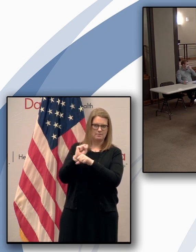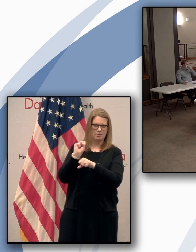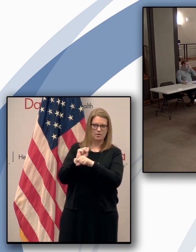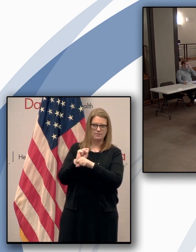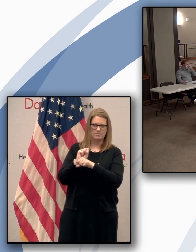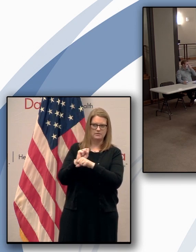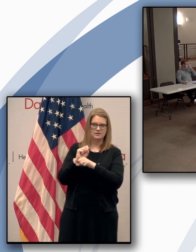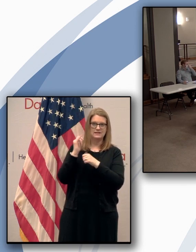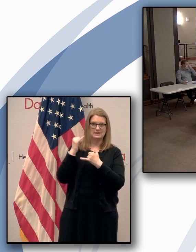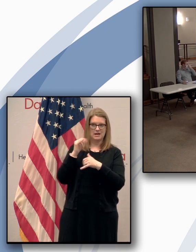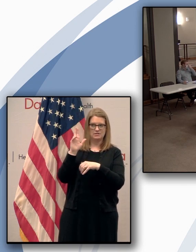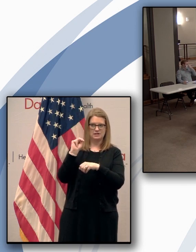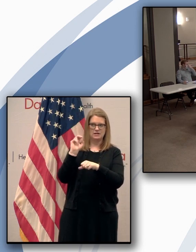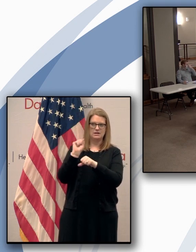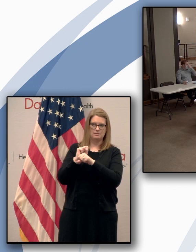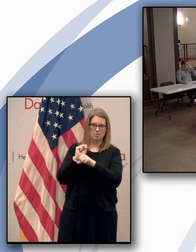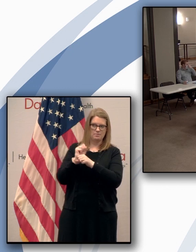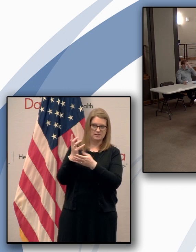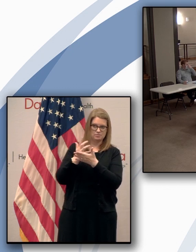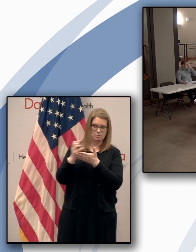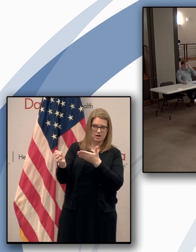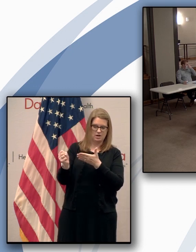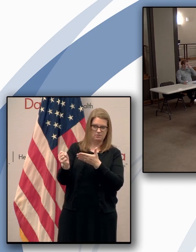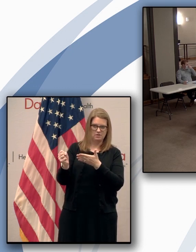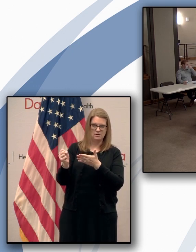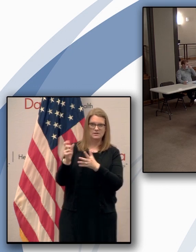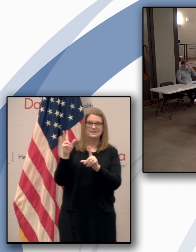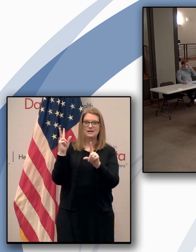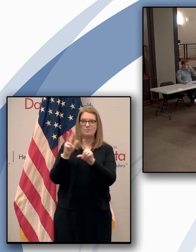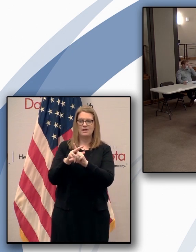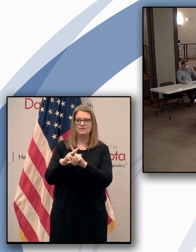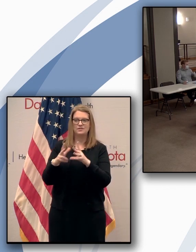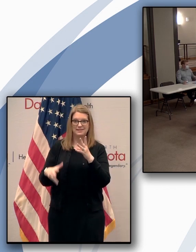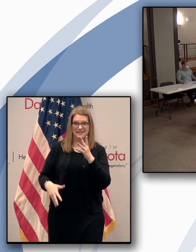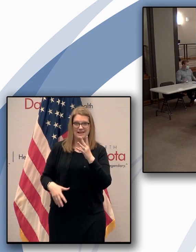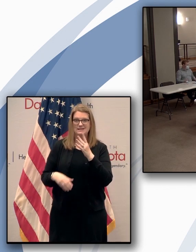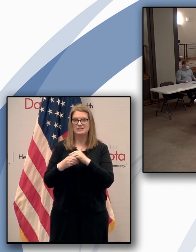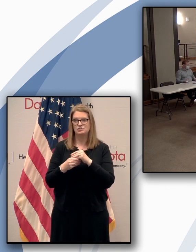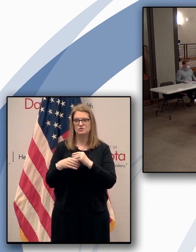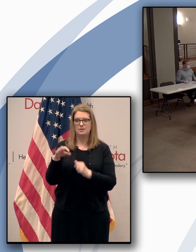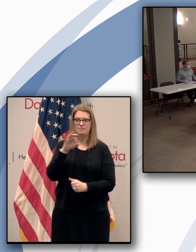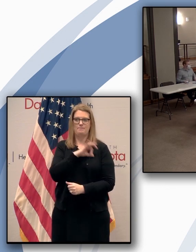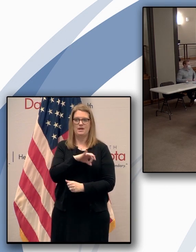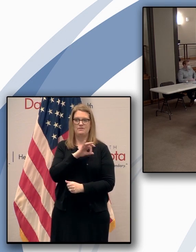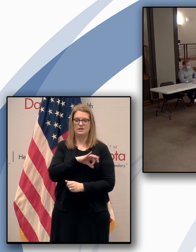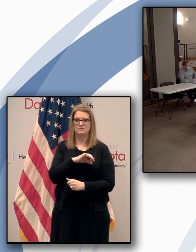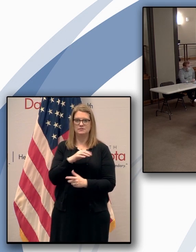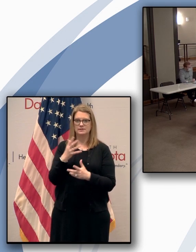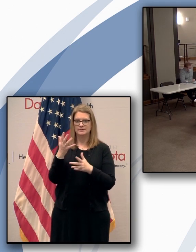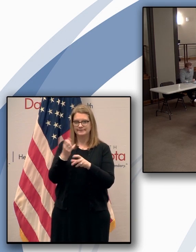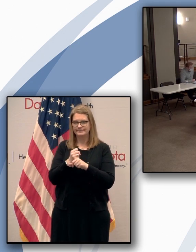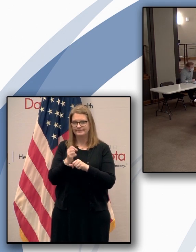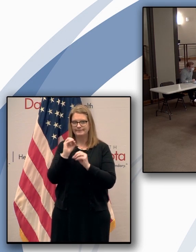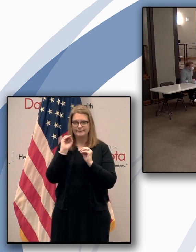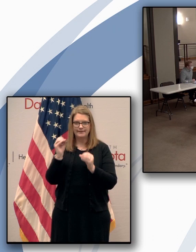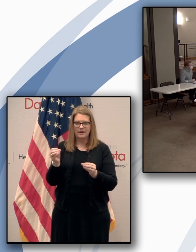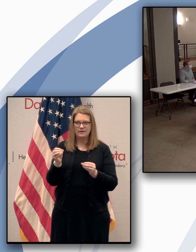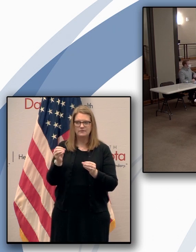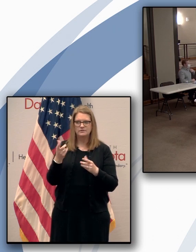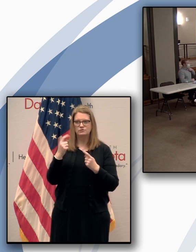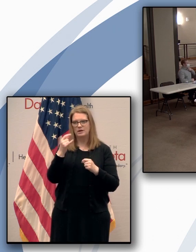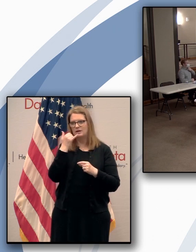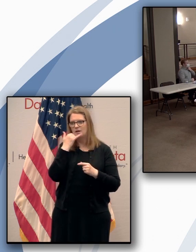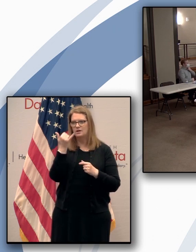has now run out and he's applied for these expanded pandemic benefits. He wasn't receiving them, so he was trying to call